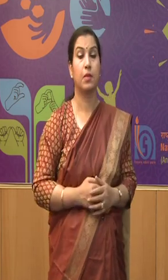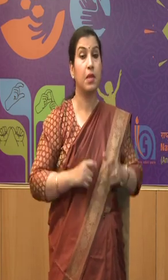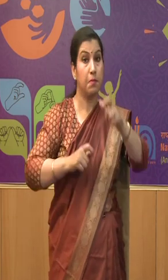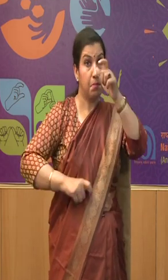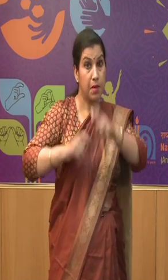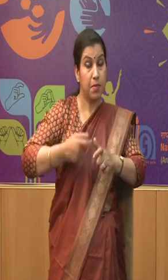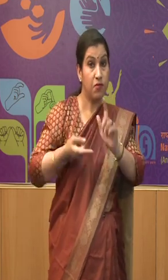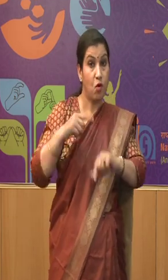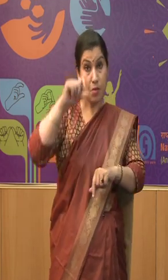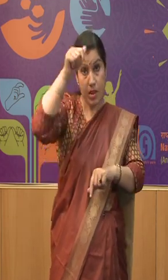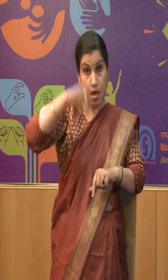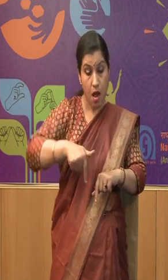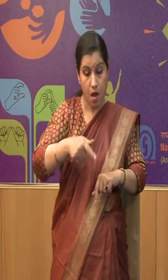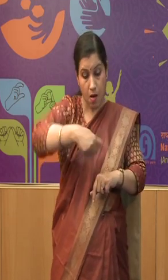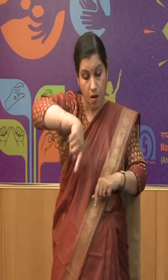who were reformers